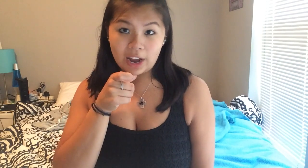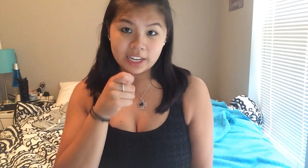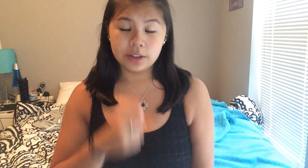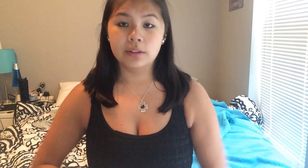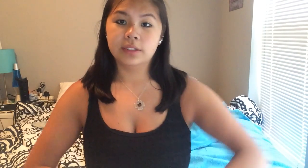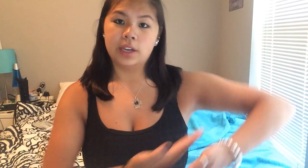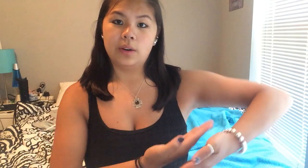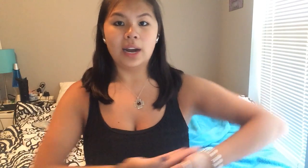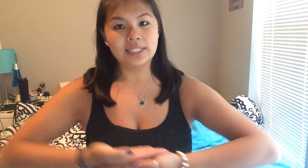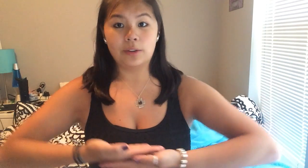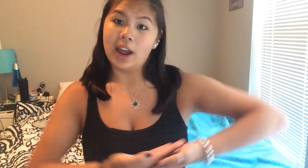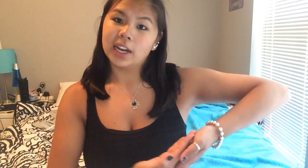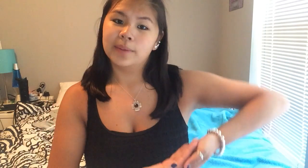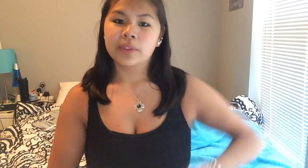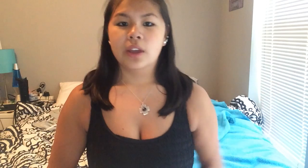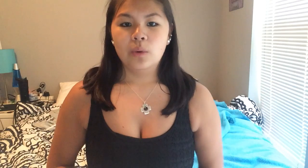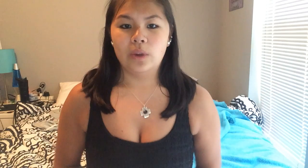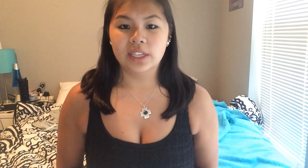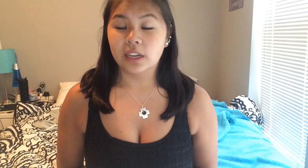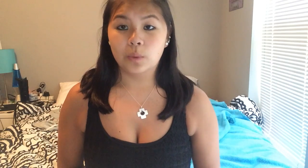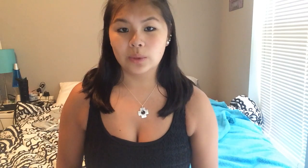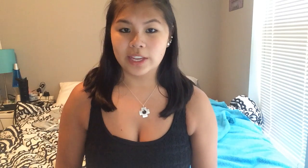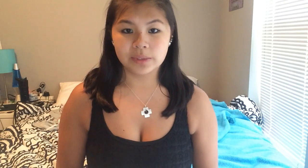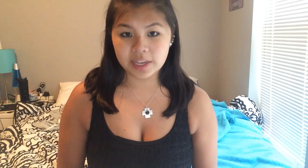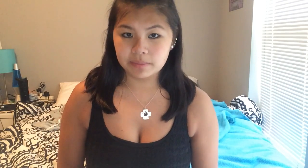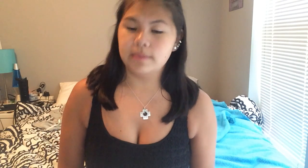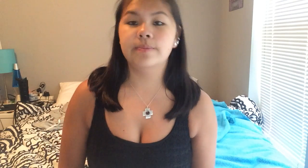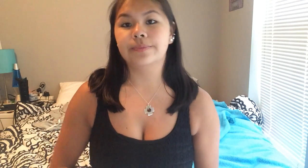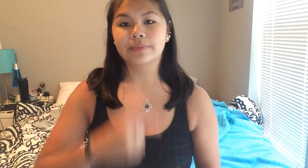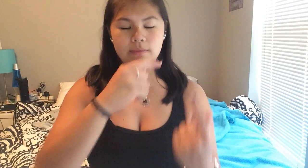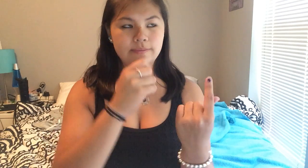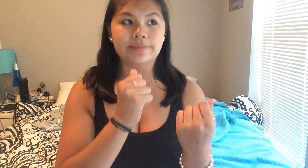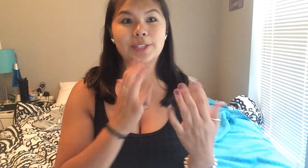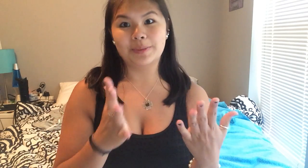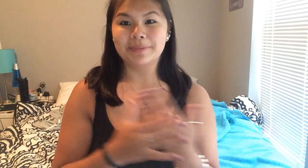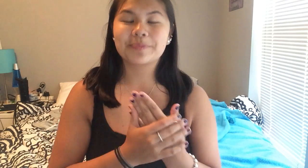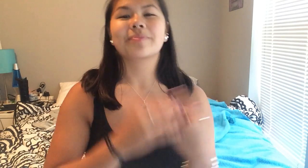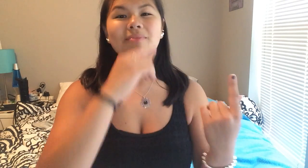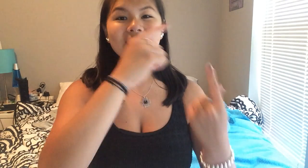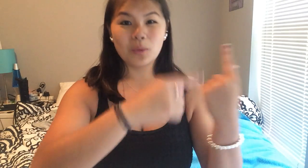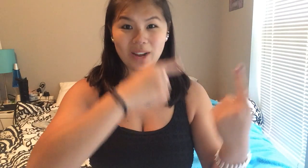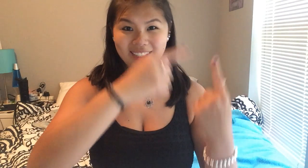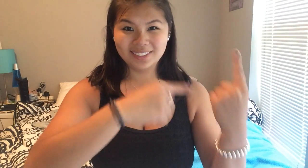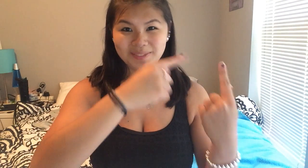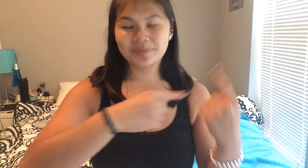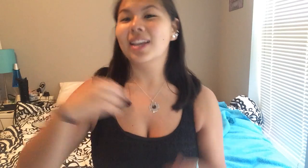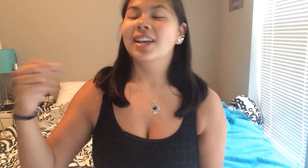rock you? So I said rock. When the sun won't let you sleep, excuse me, when